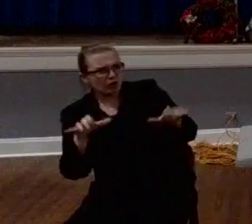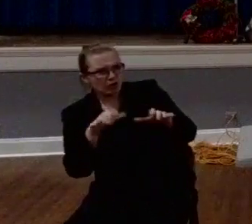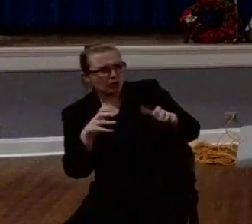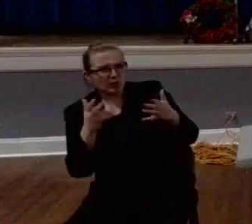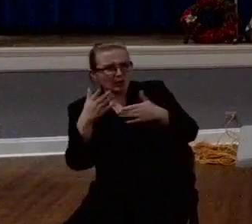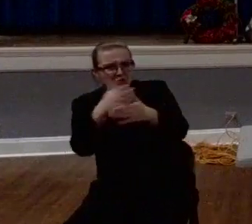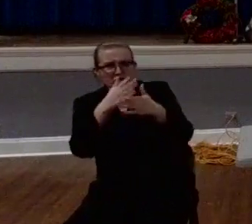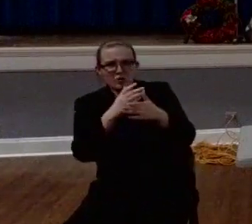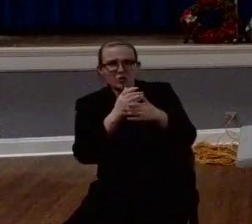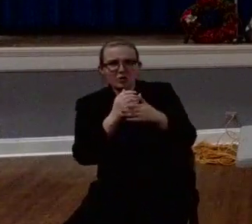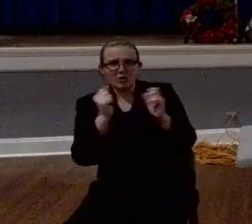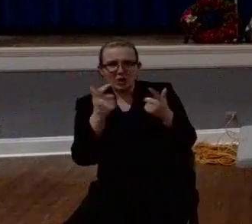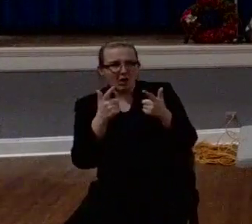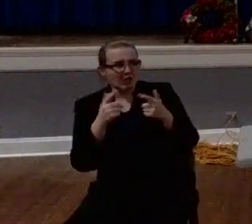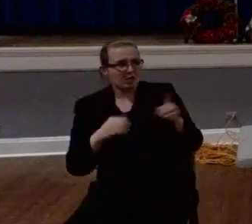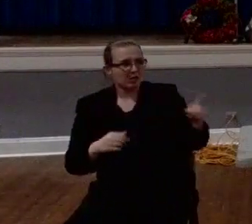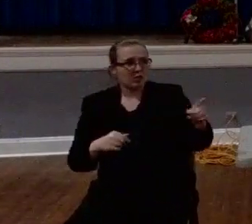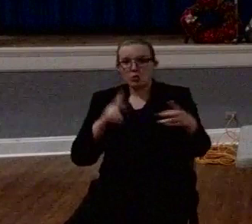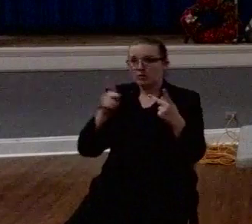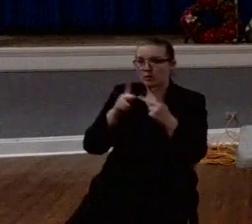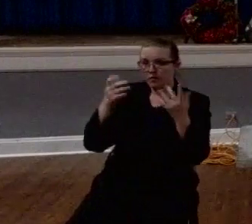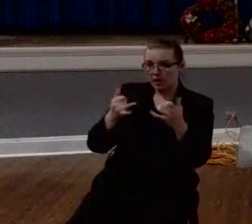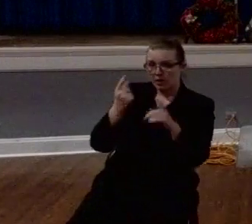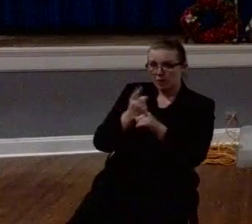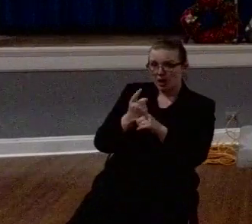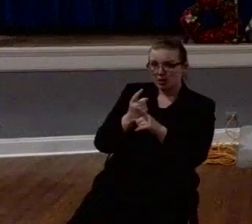beginning. We're perfect right now, right? Yeah.